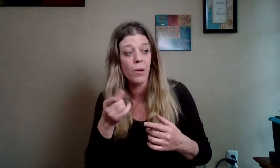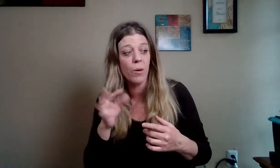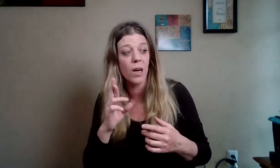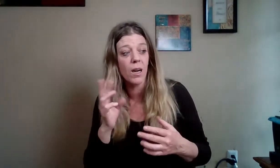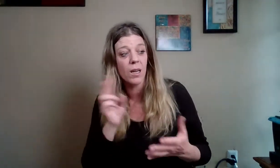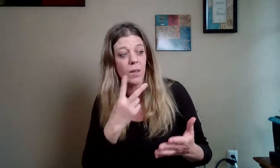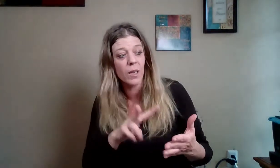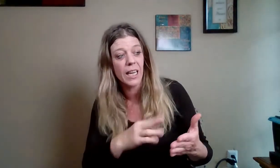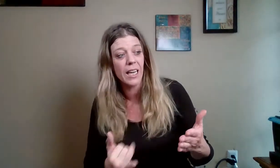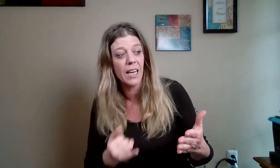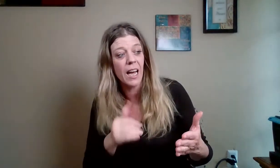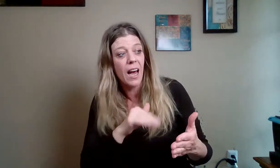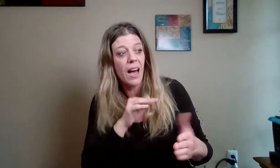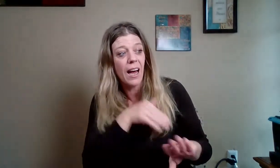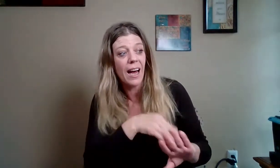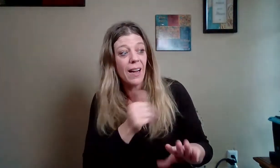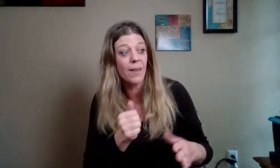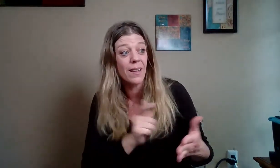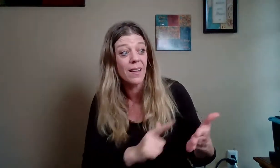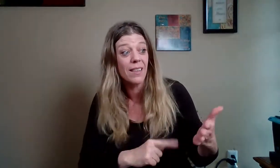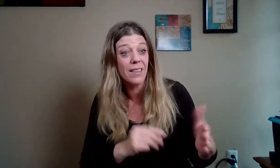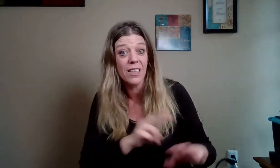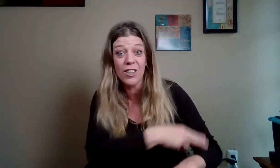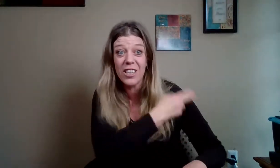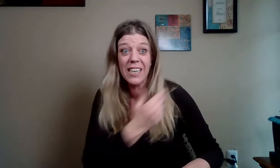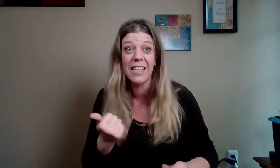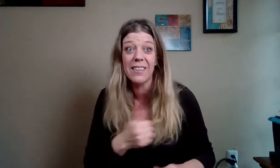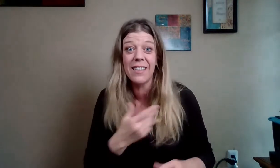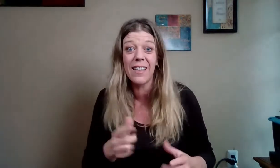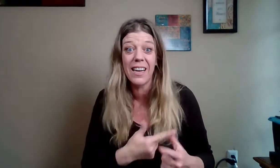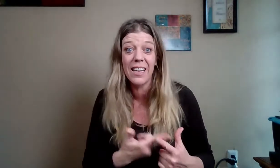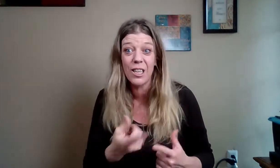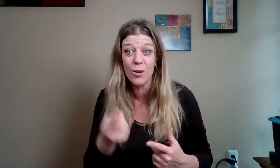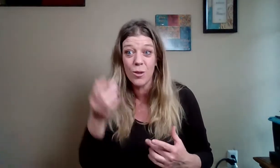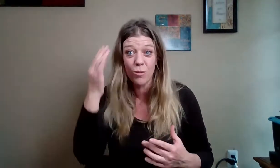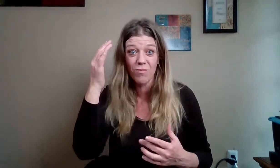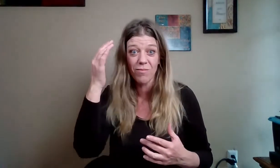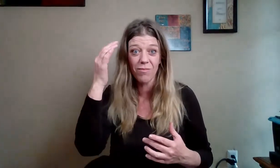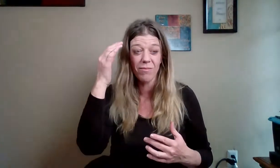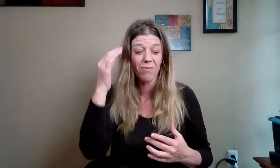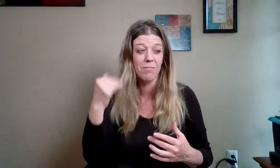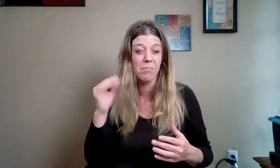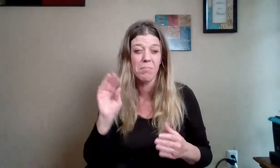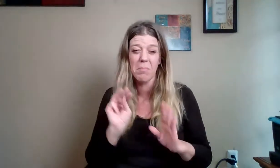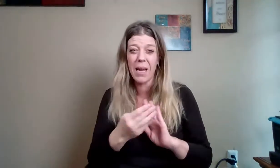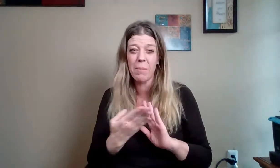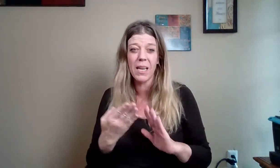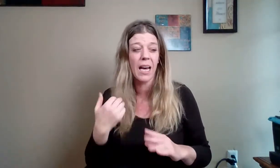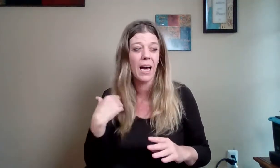you are looking at the lesson sheets, then you maybe